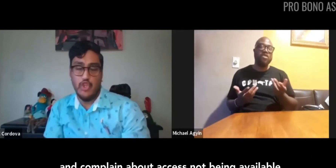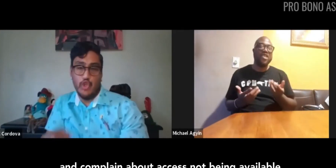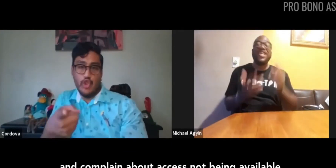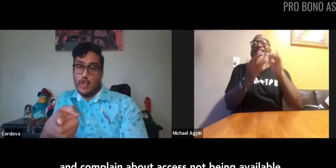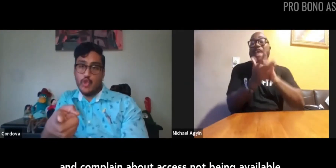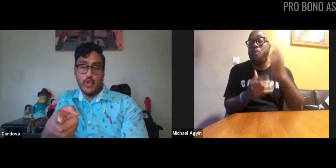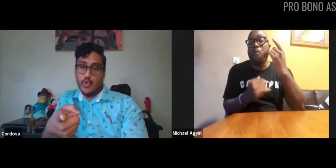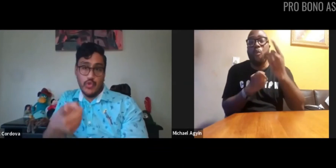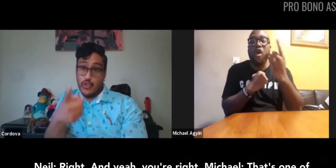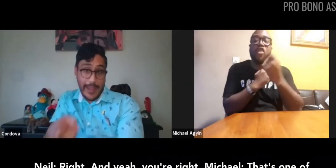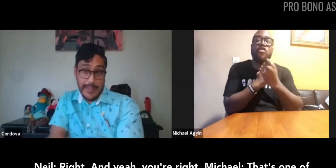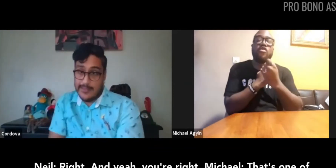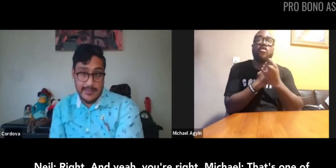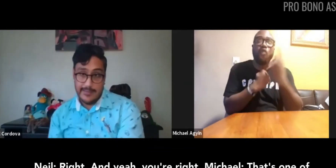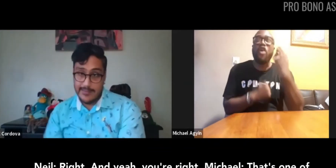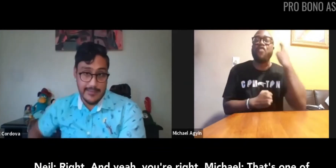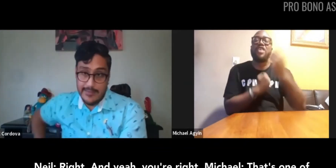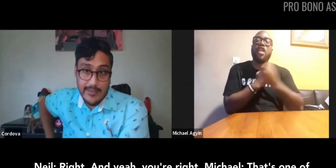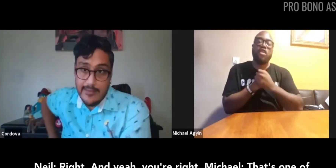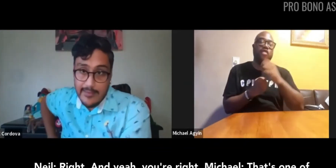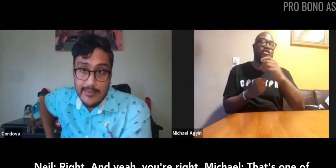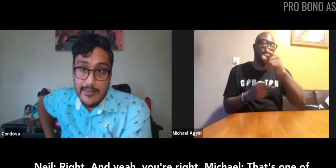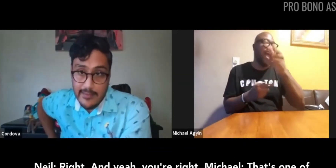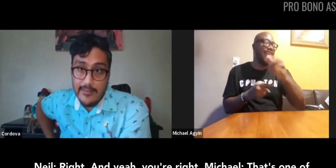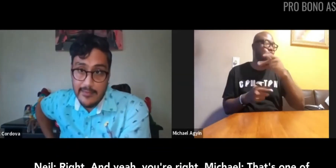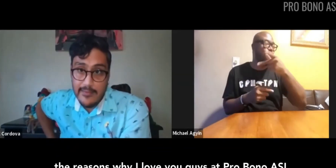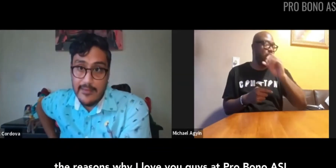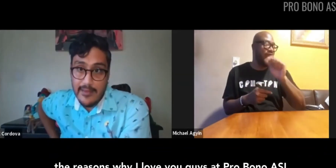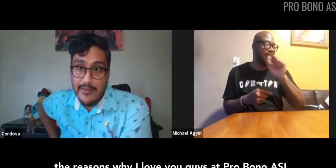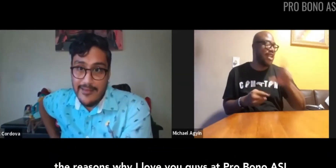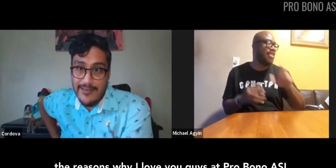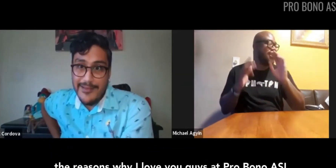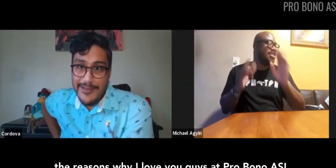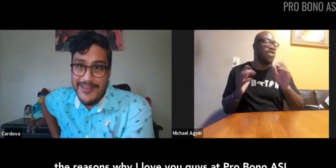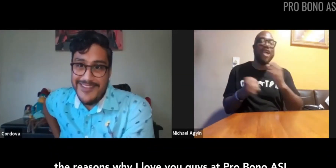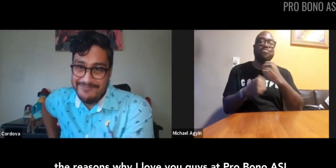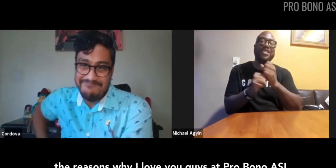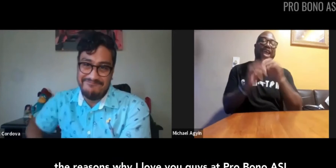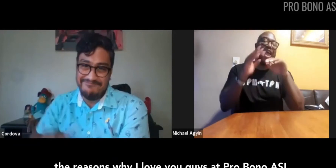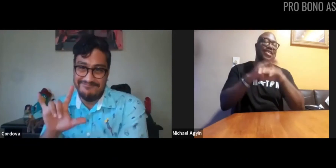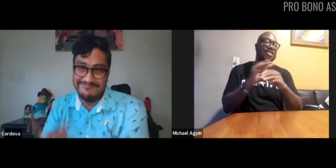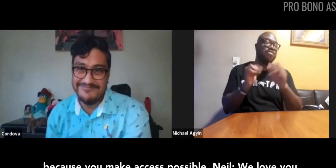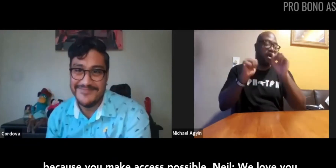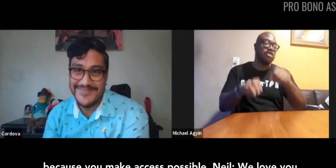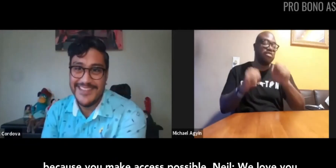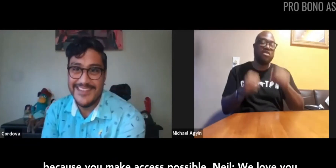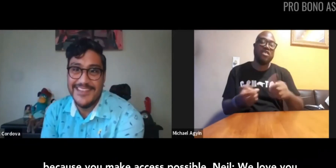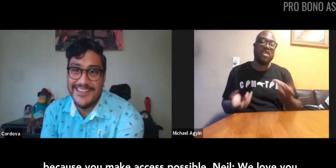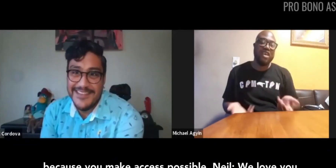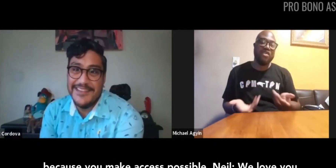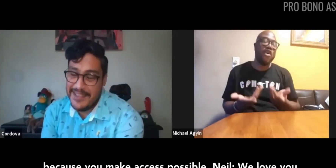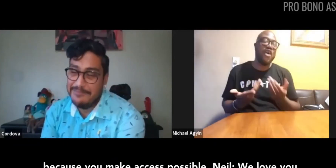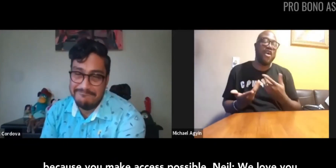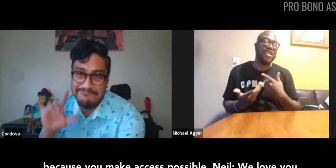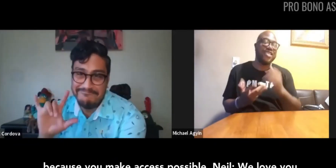access not being available. Right, and yeah, you're right. And that's one of the reasons why I love you guys at Pro Bono ASL. Because you make